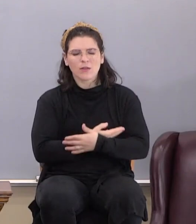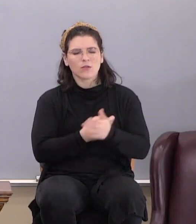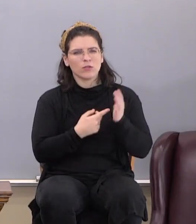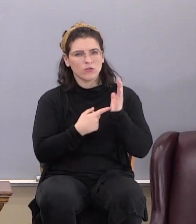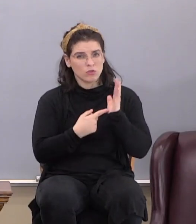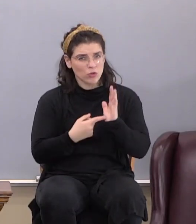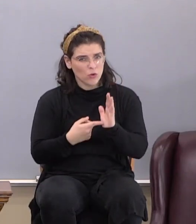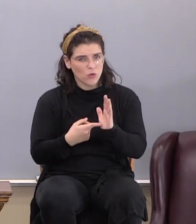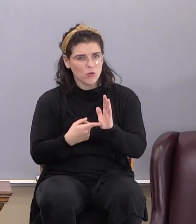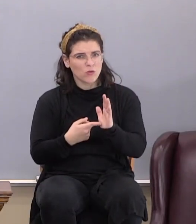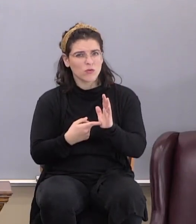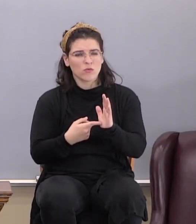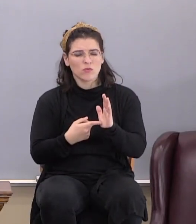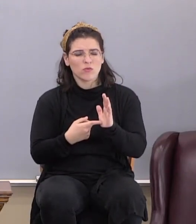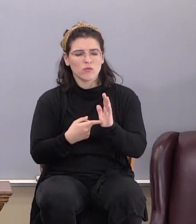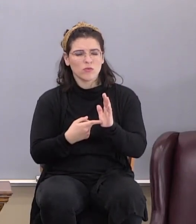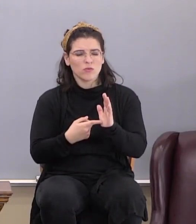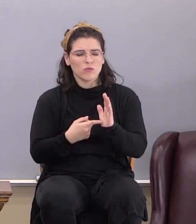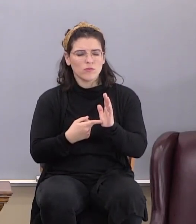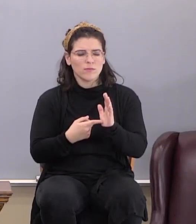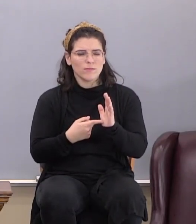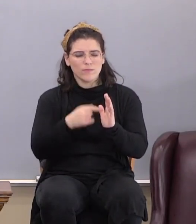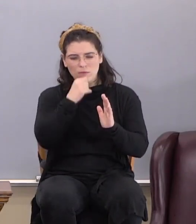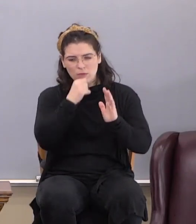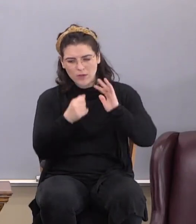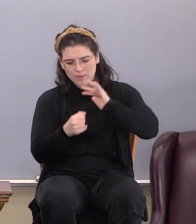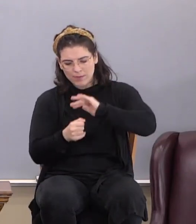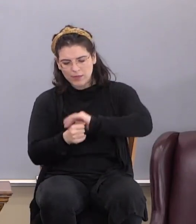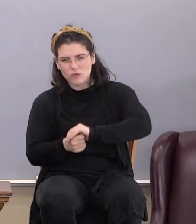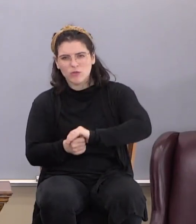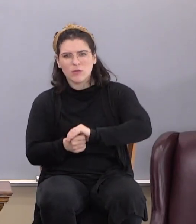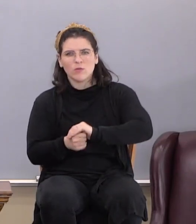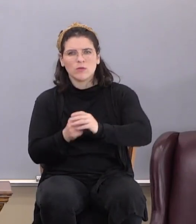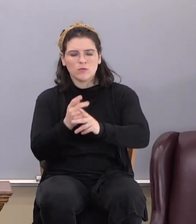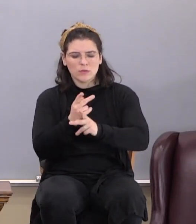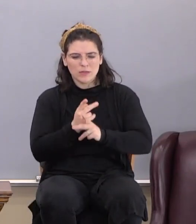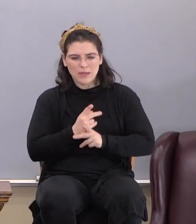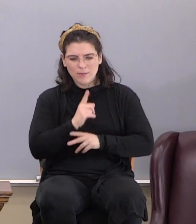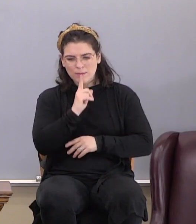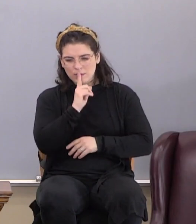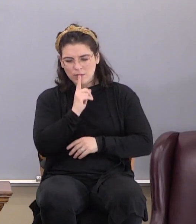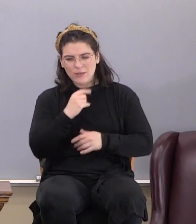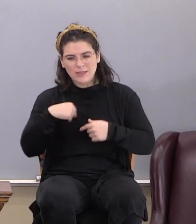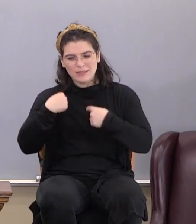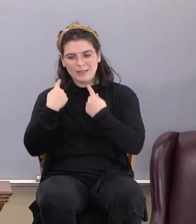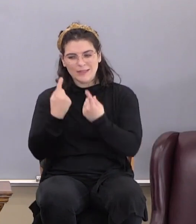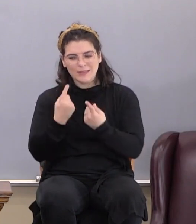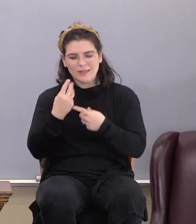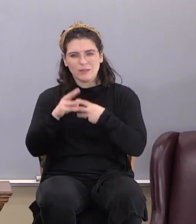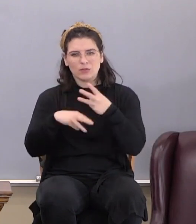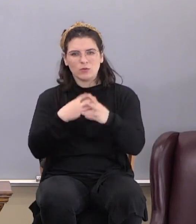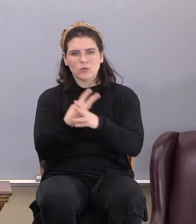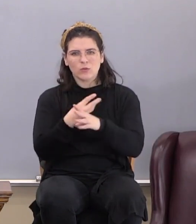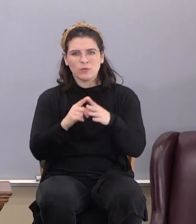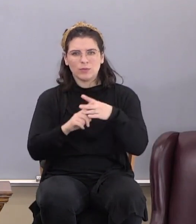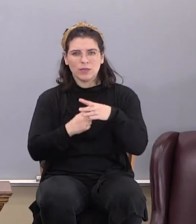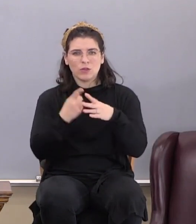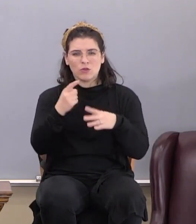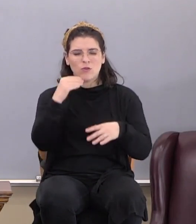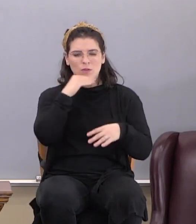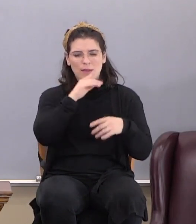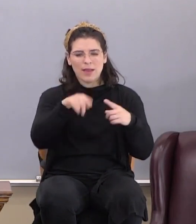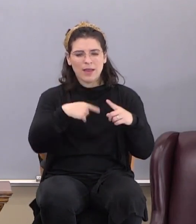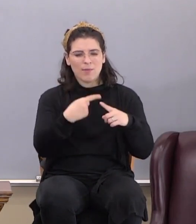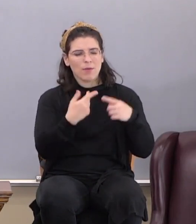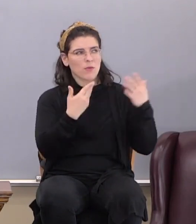revealed via the mystery which was kept secret since the world began. You're lying about